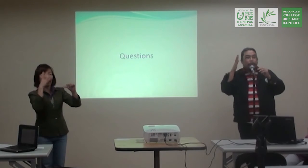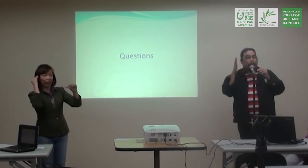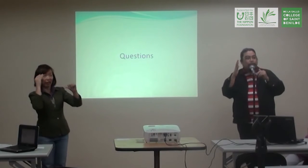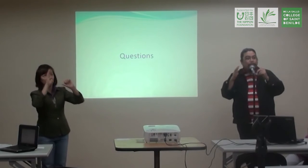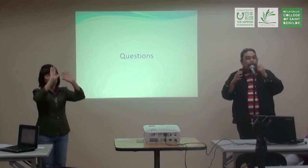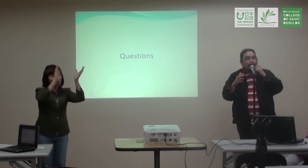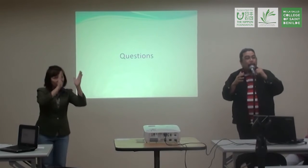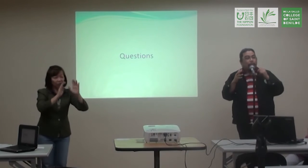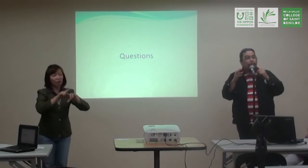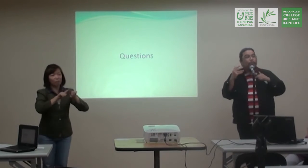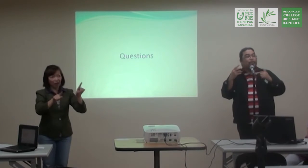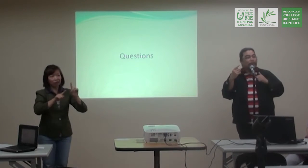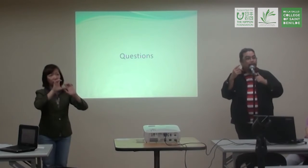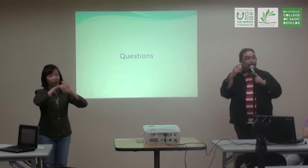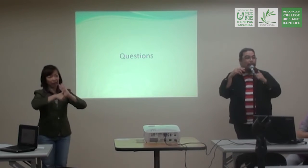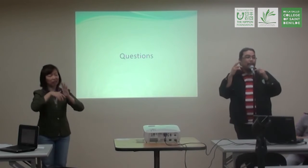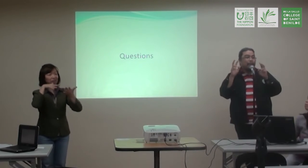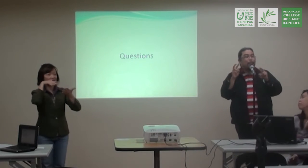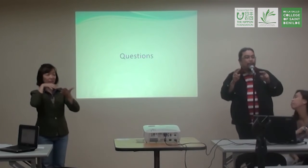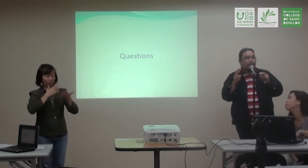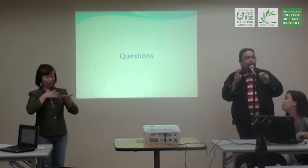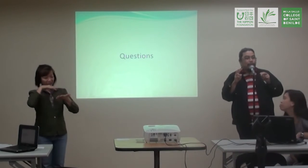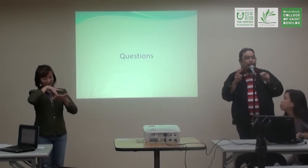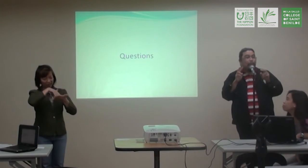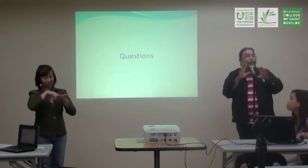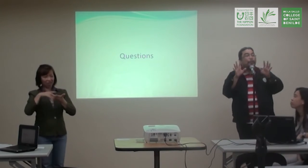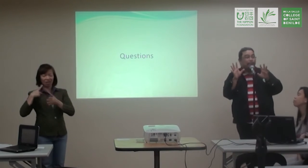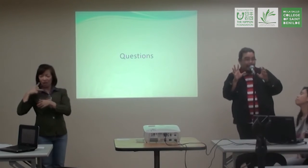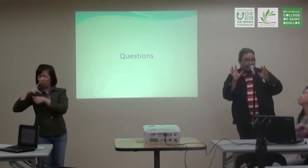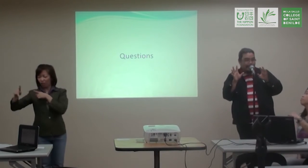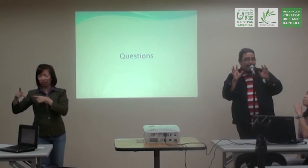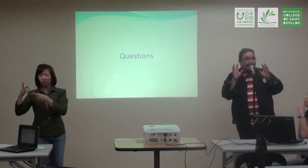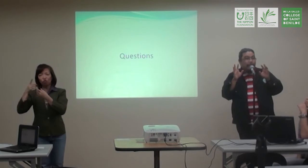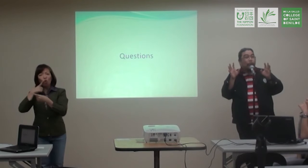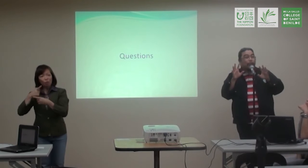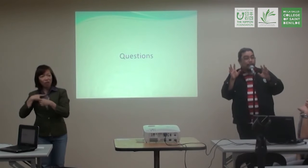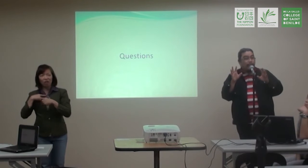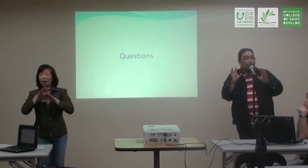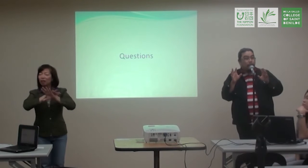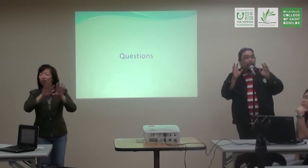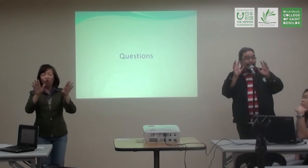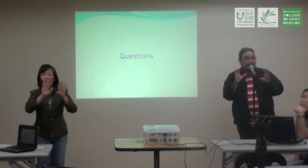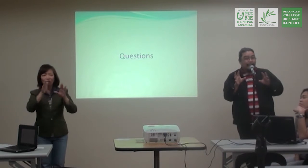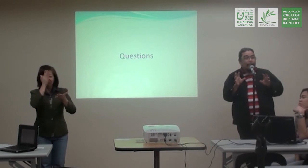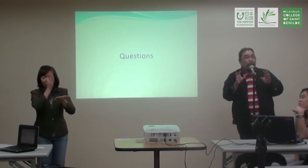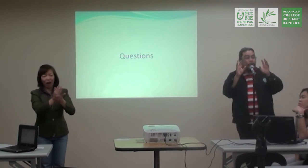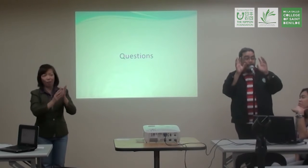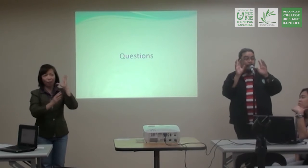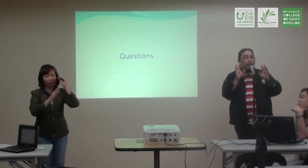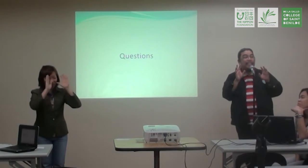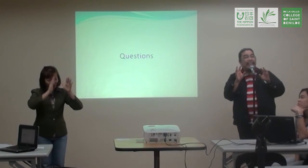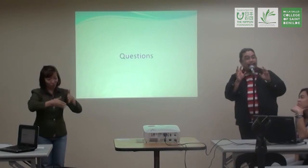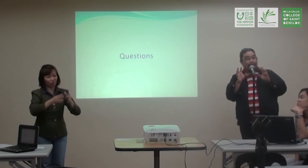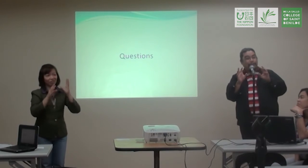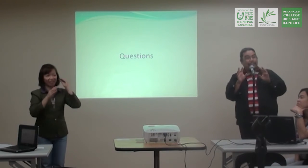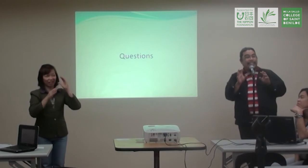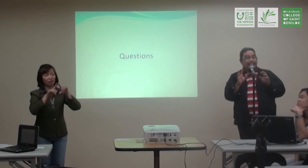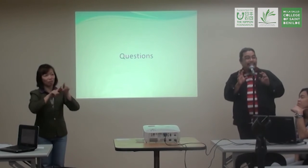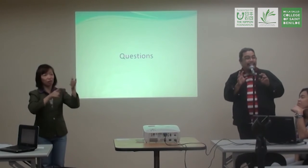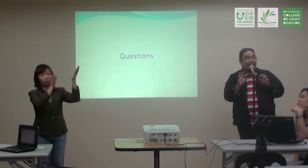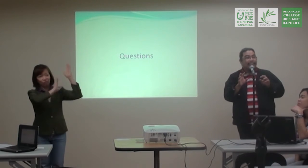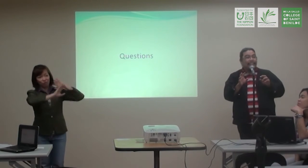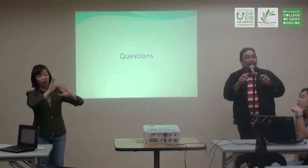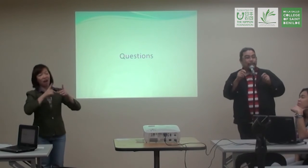at some point of the study, I was told by my professor, better not going it anymore. But at that time, I already had